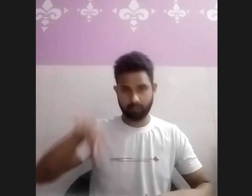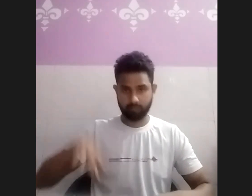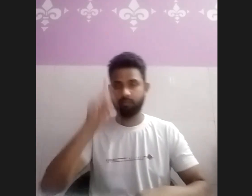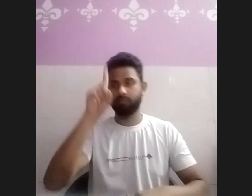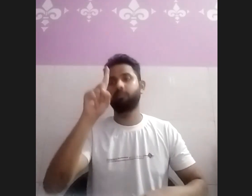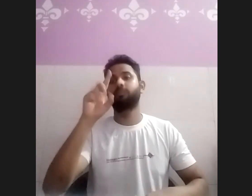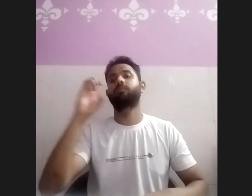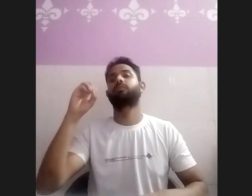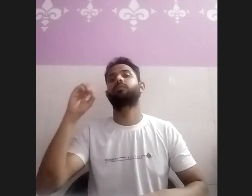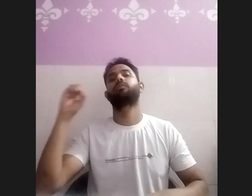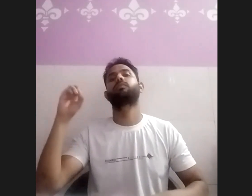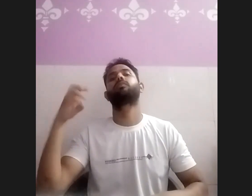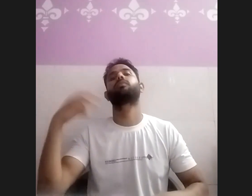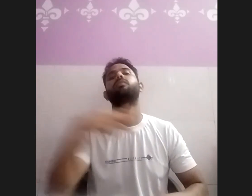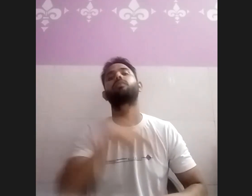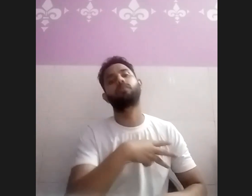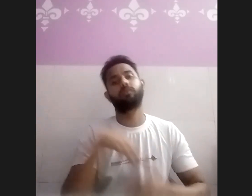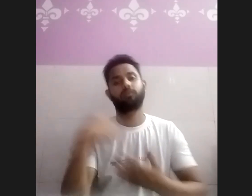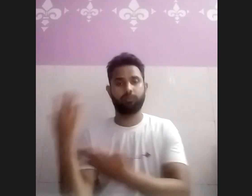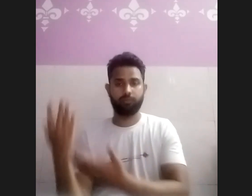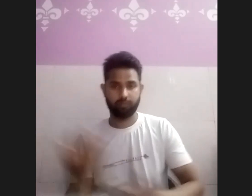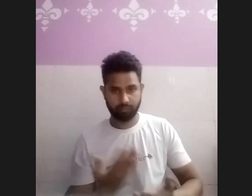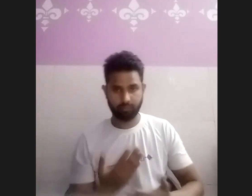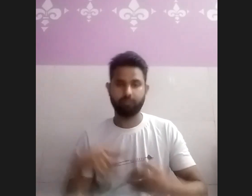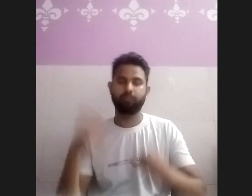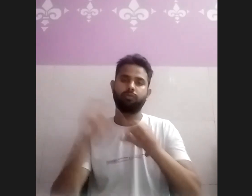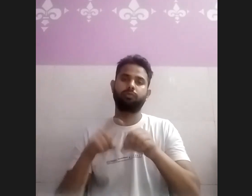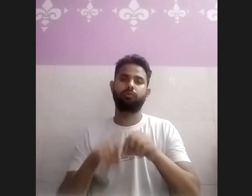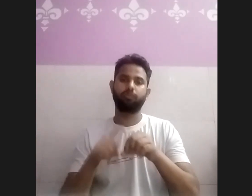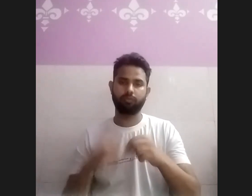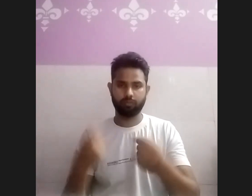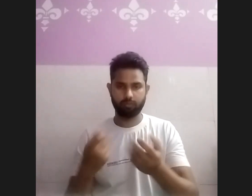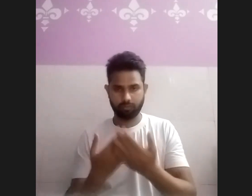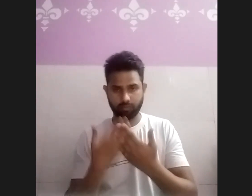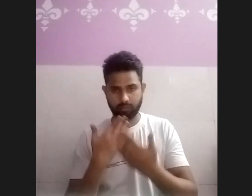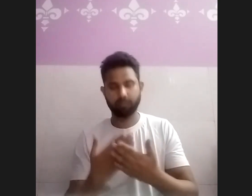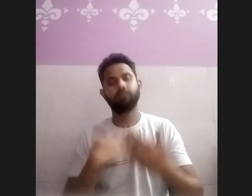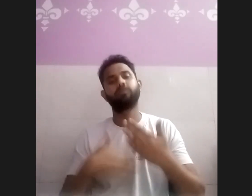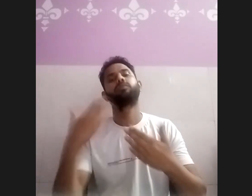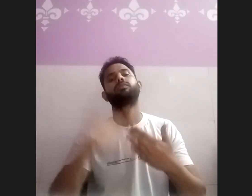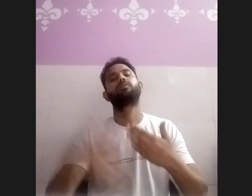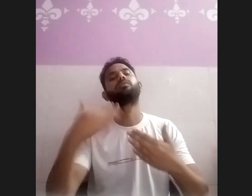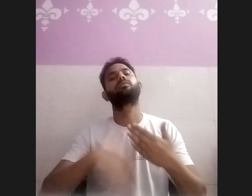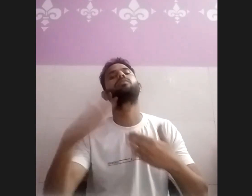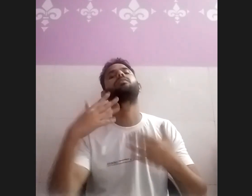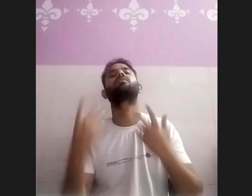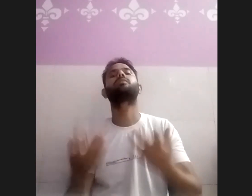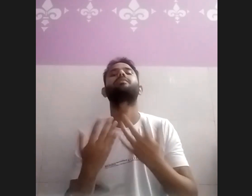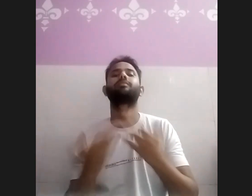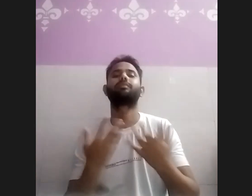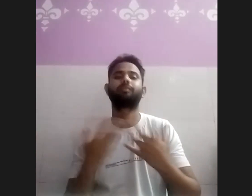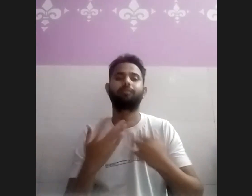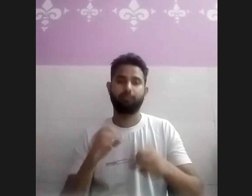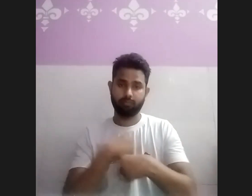volunteers. So most welcome, sir. Thanks a lot for joining us. Please share your journey and how you like create